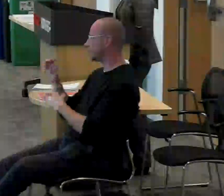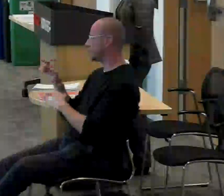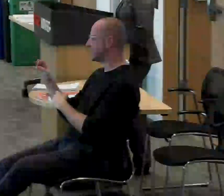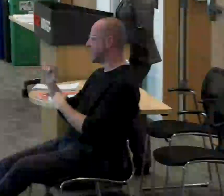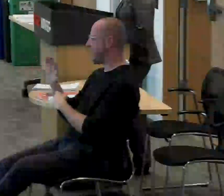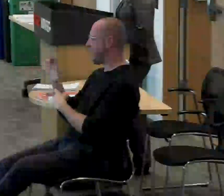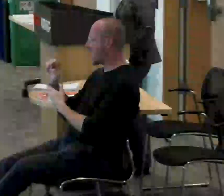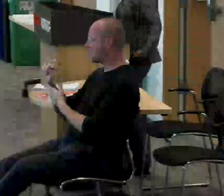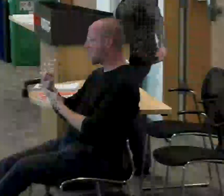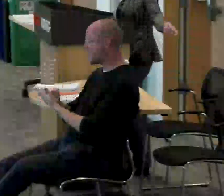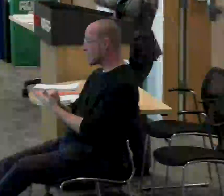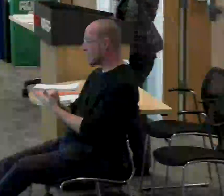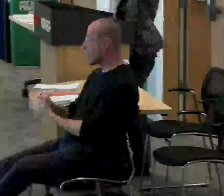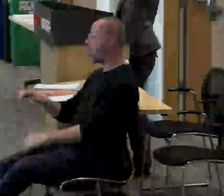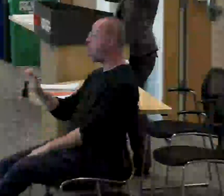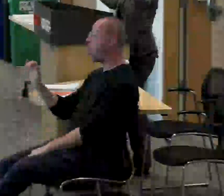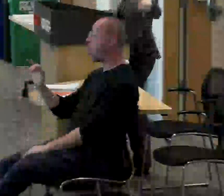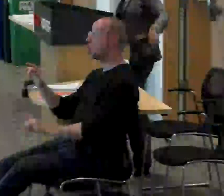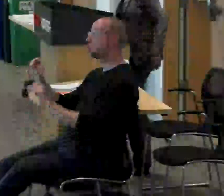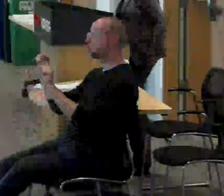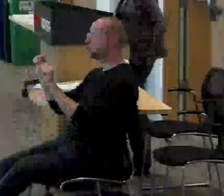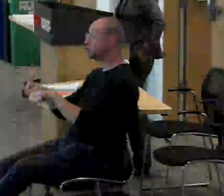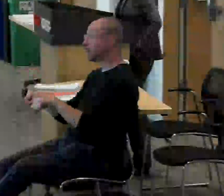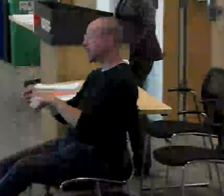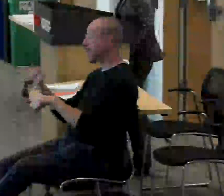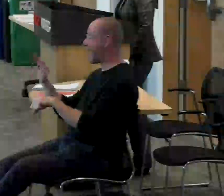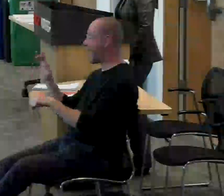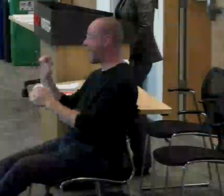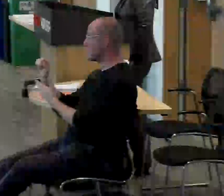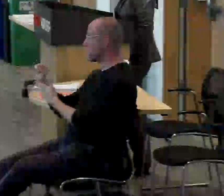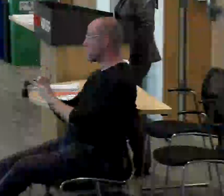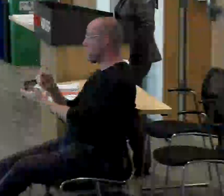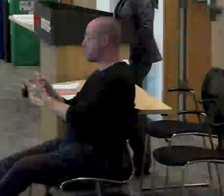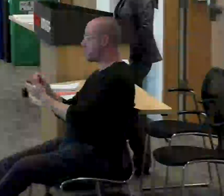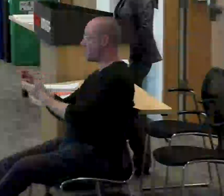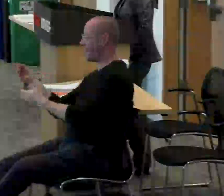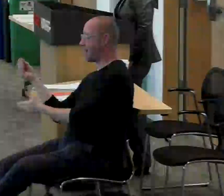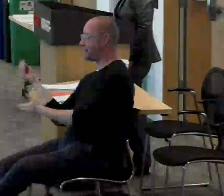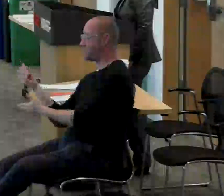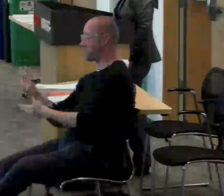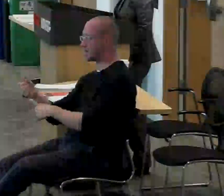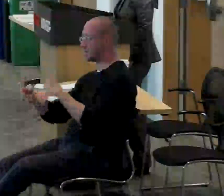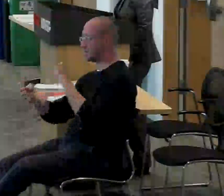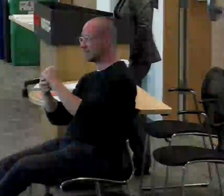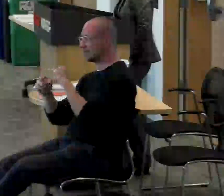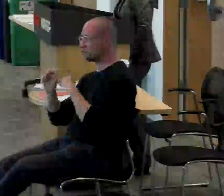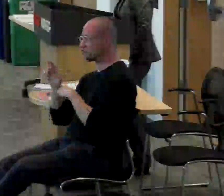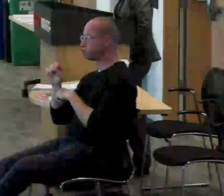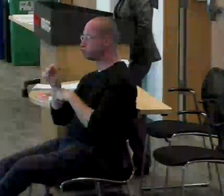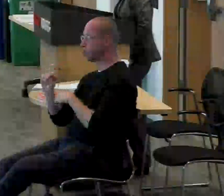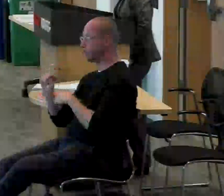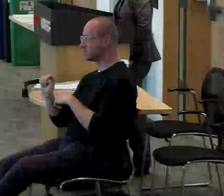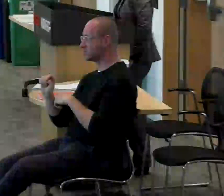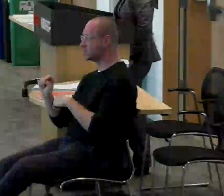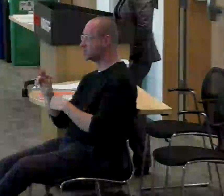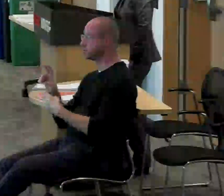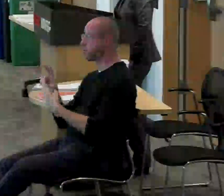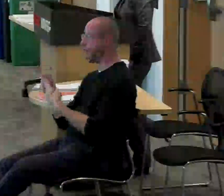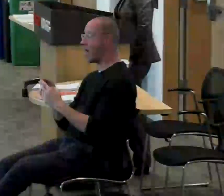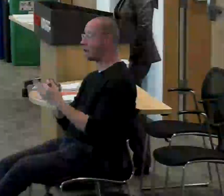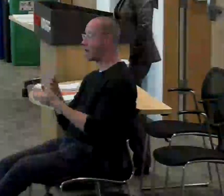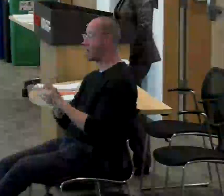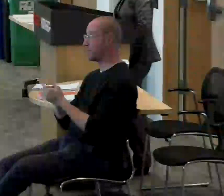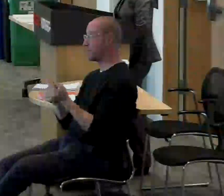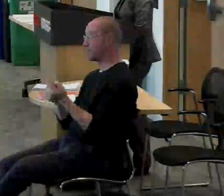through your ABLE account. So the monies can go both ways. Hi, my name is Nahana Rogozen. I'm here from the city of San